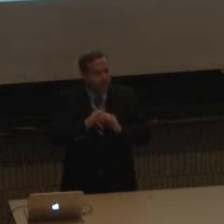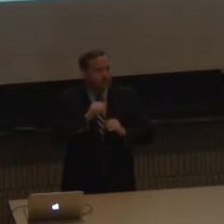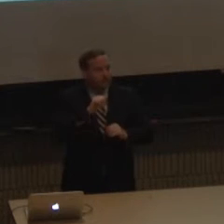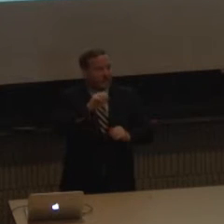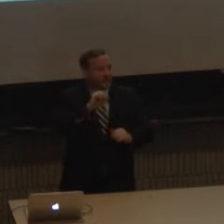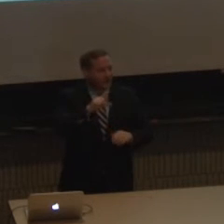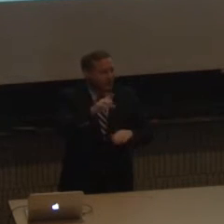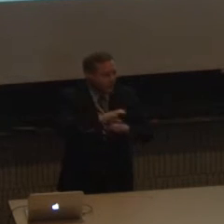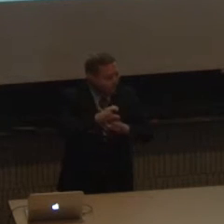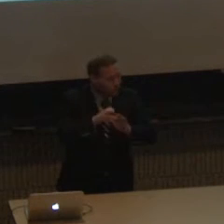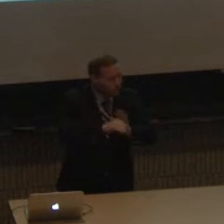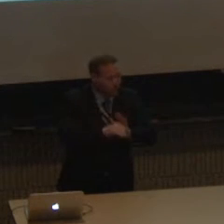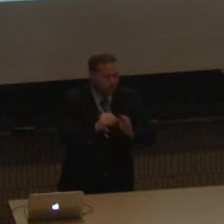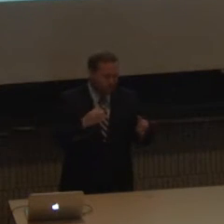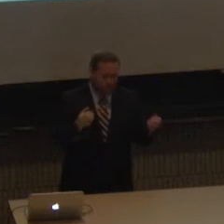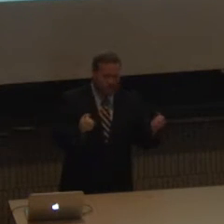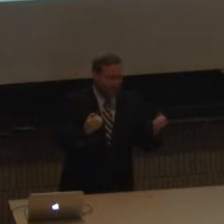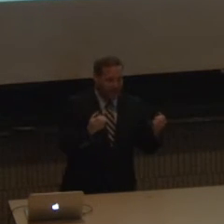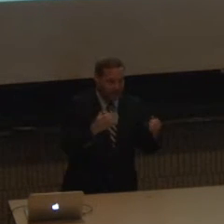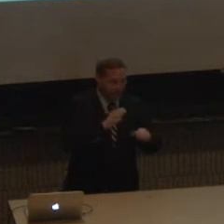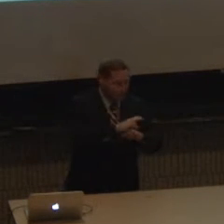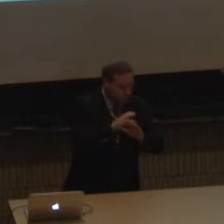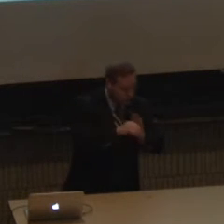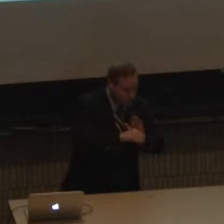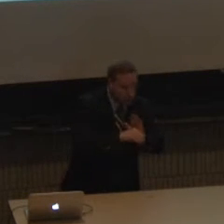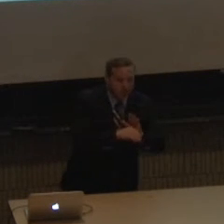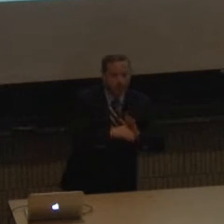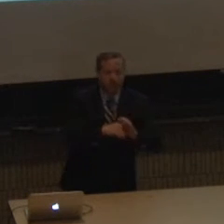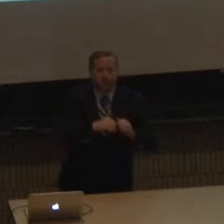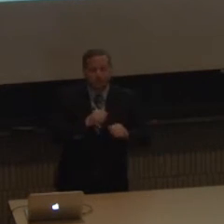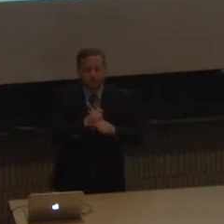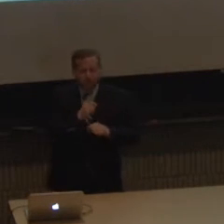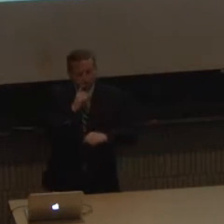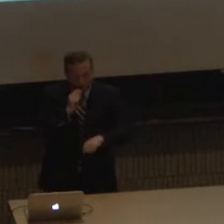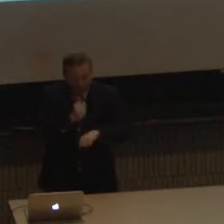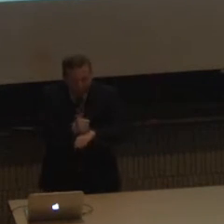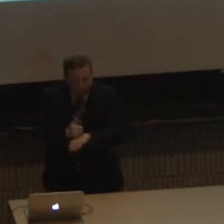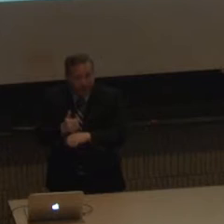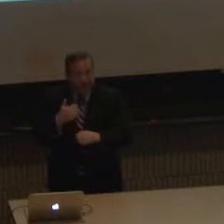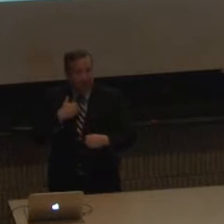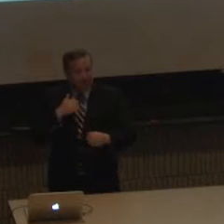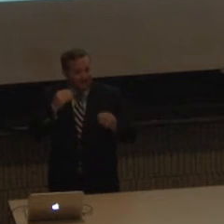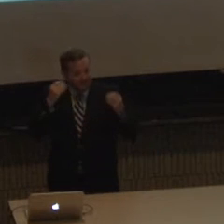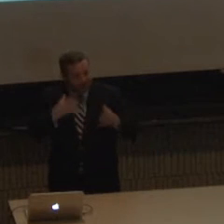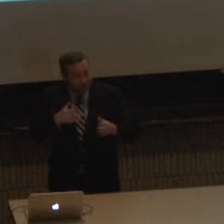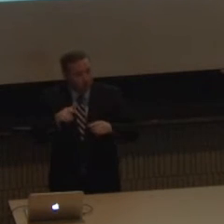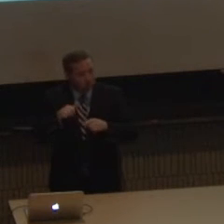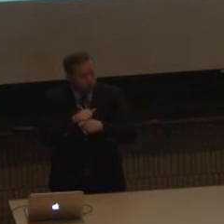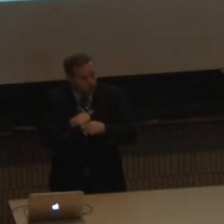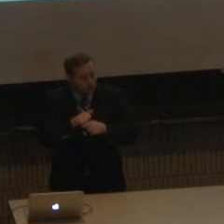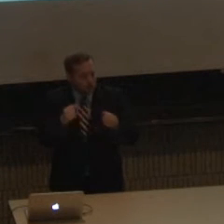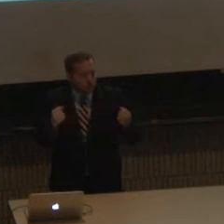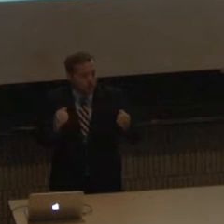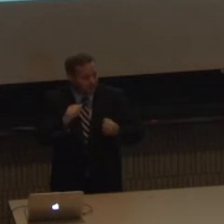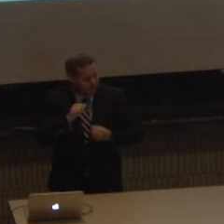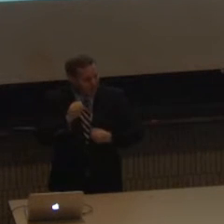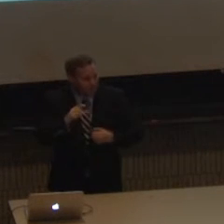and develop ASL curriculums or signing curriculums, depending on the country that you live in. You need to have teachers who are